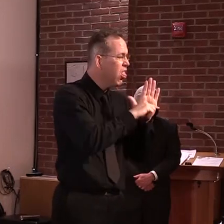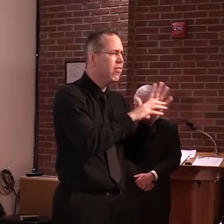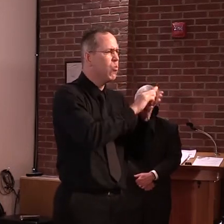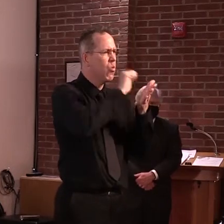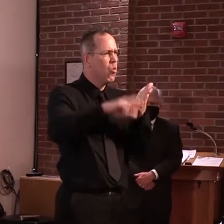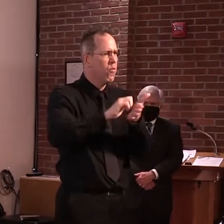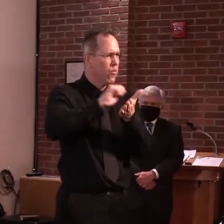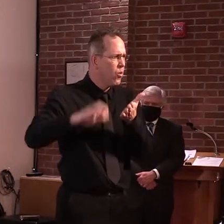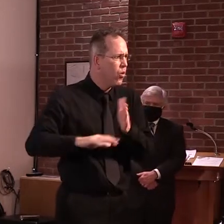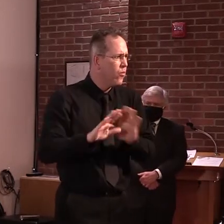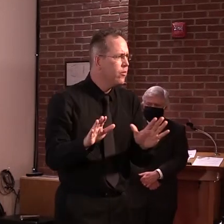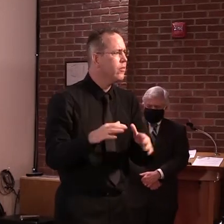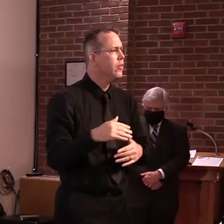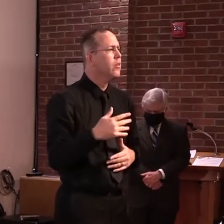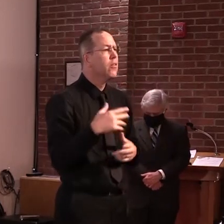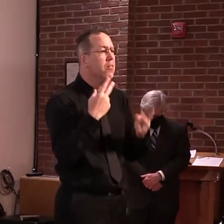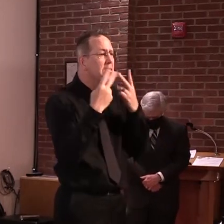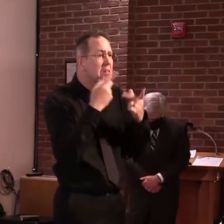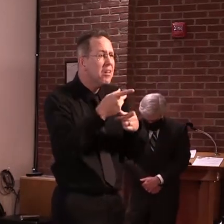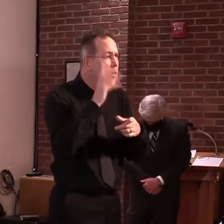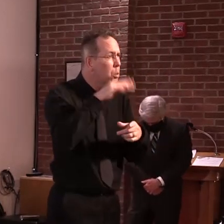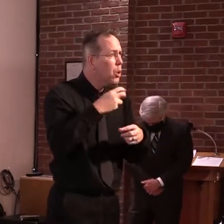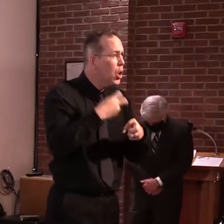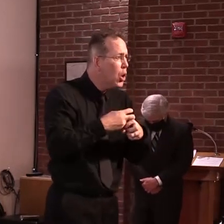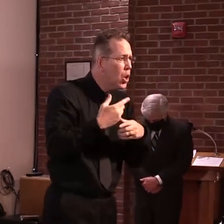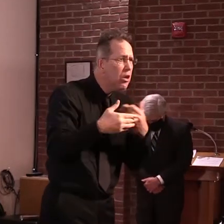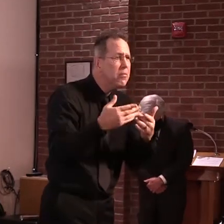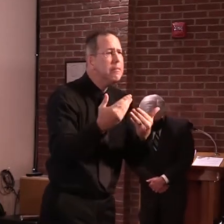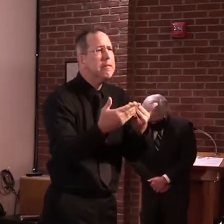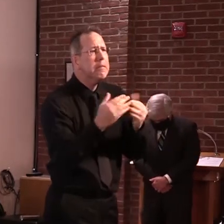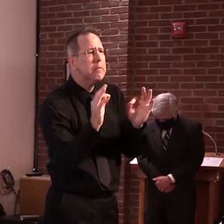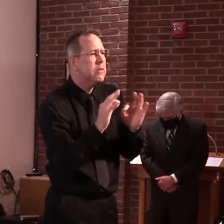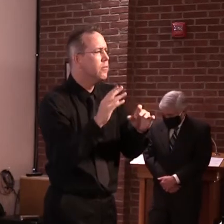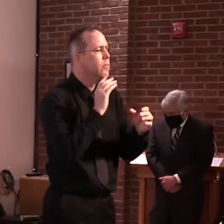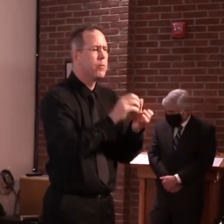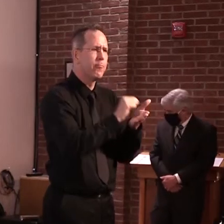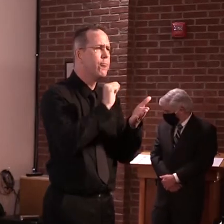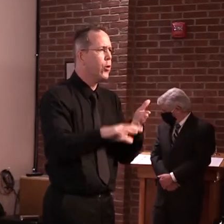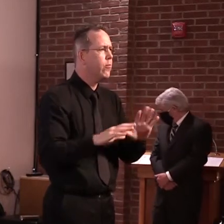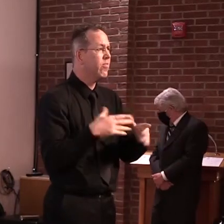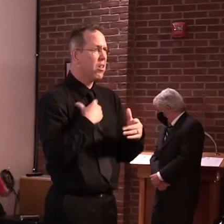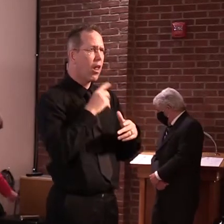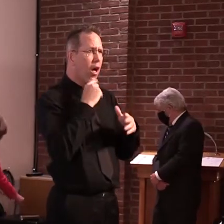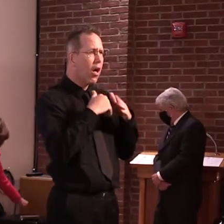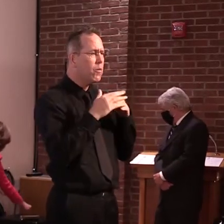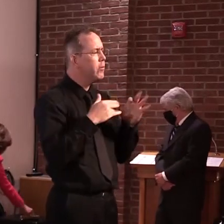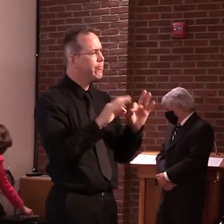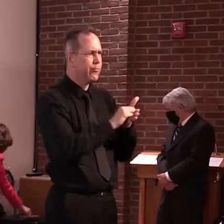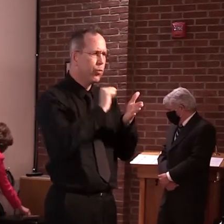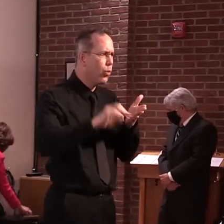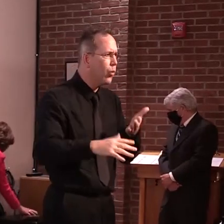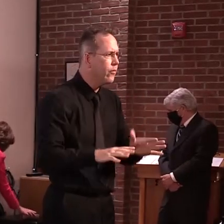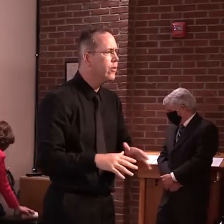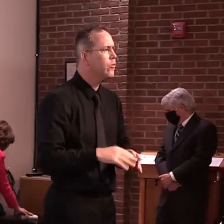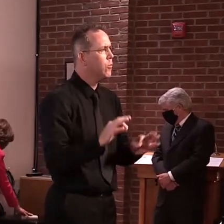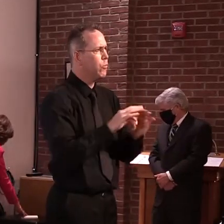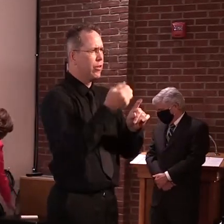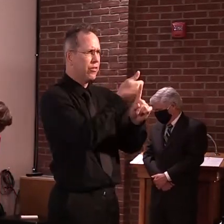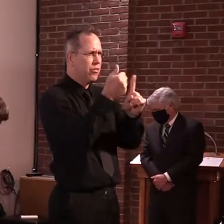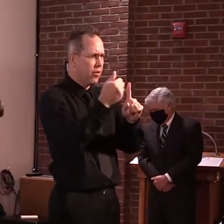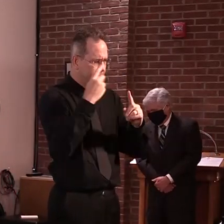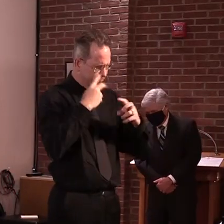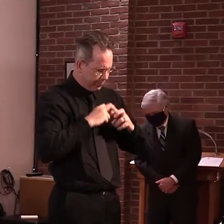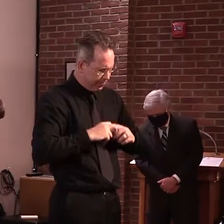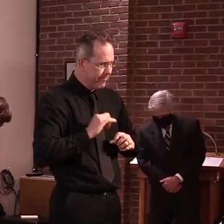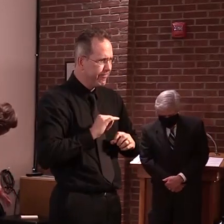uncomfortable. And we all need to look at steps we can take, large and small, to increase equity and